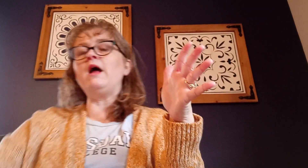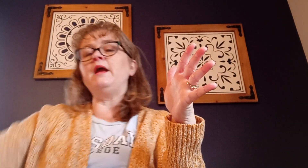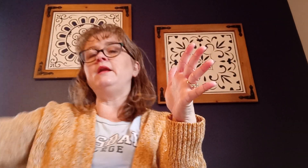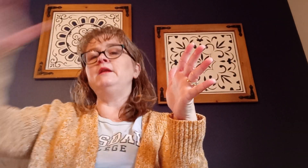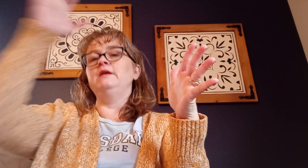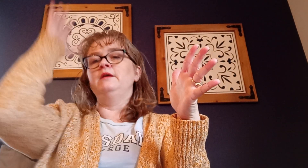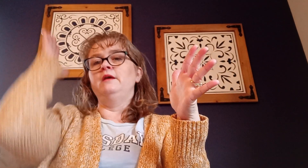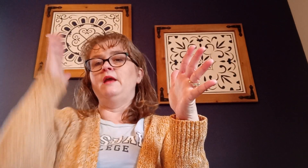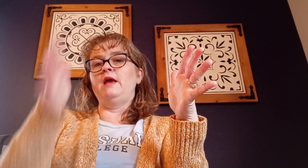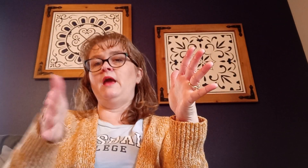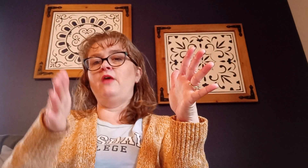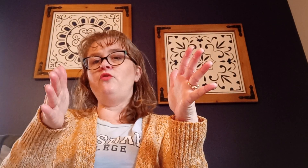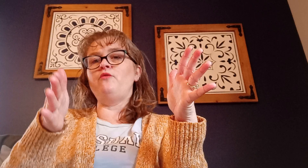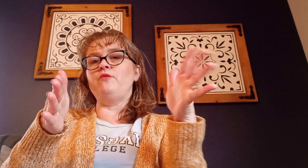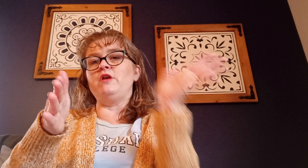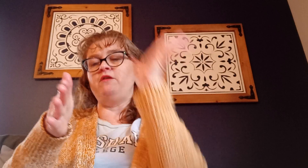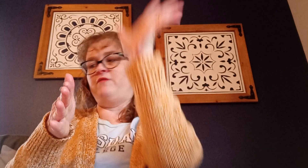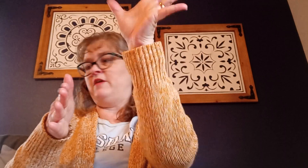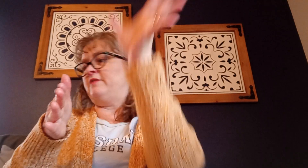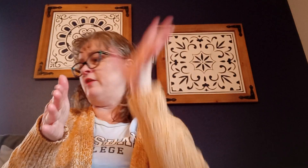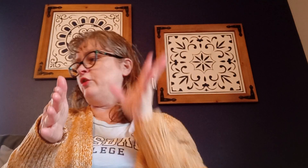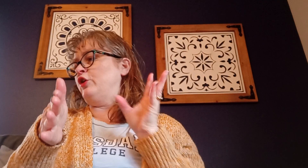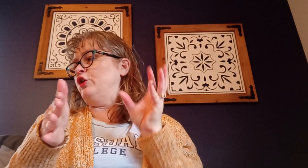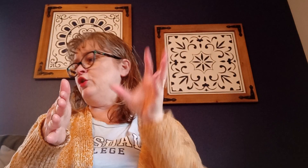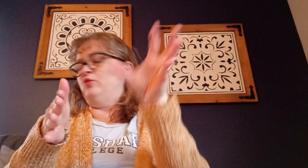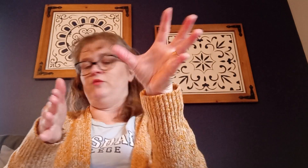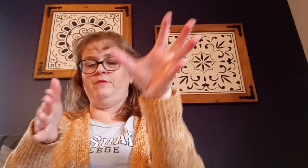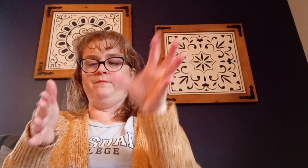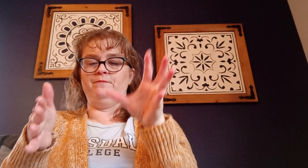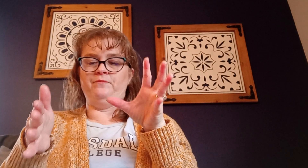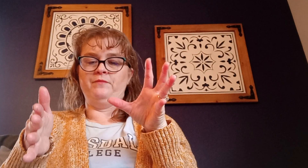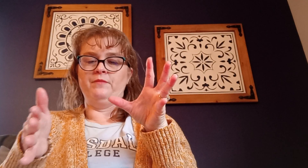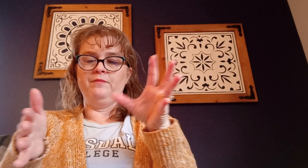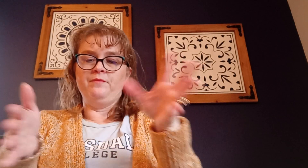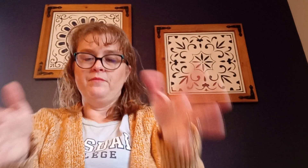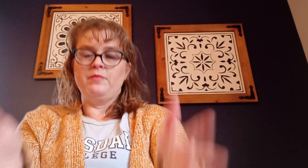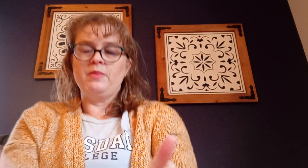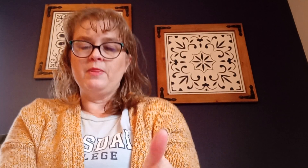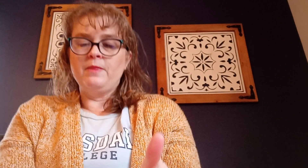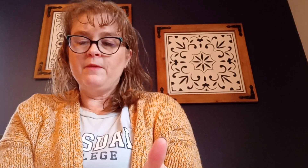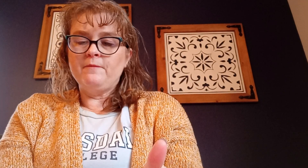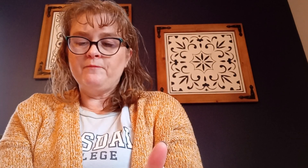shoreline and the reef is a lagoon.